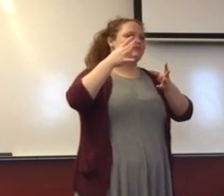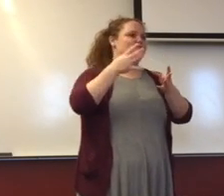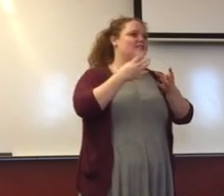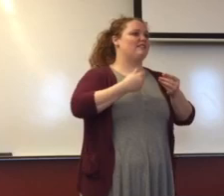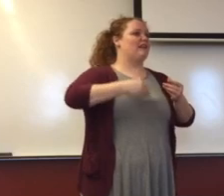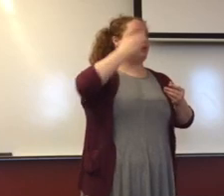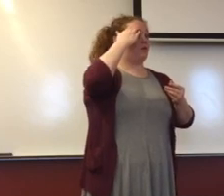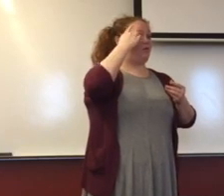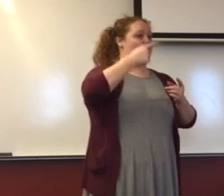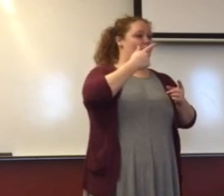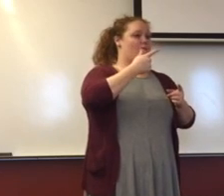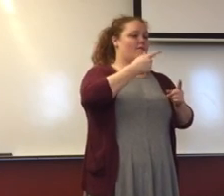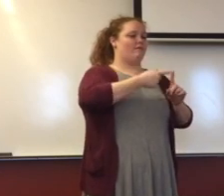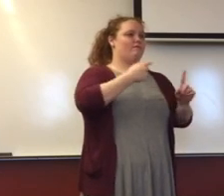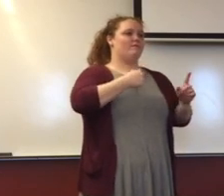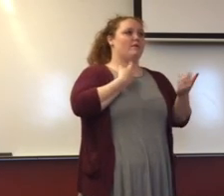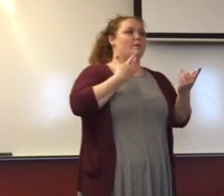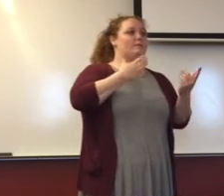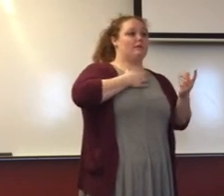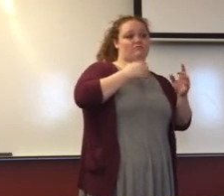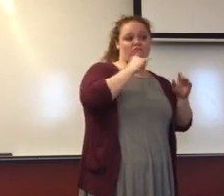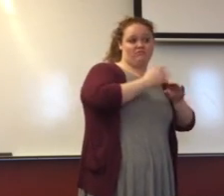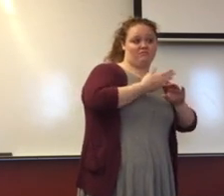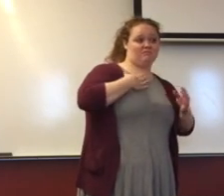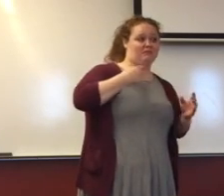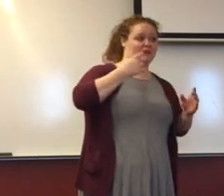they're important meetings because we have hearing like workers as